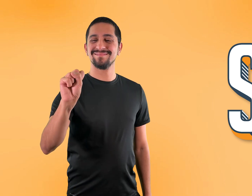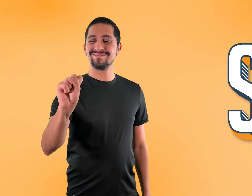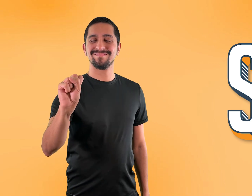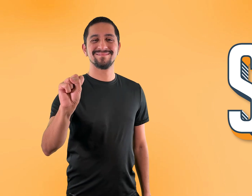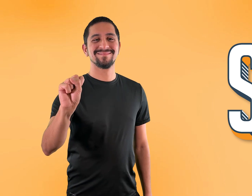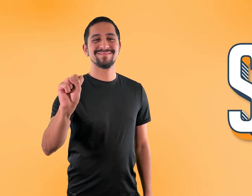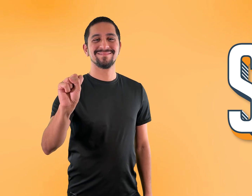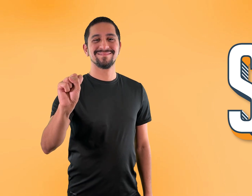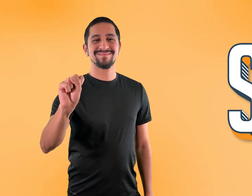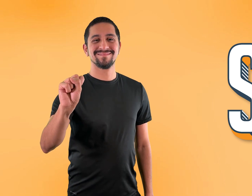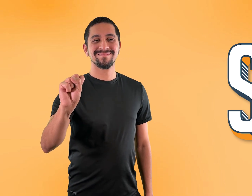S.